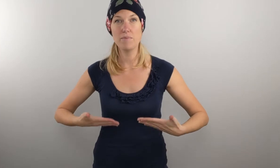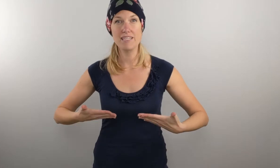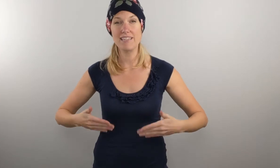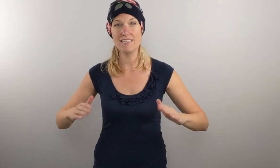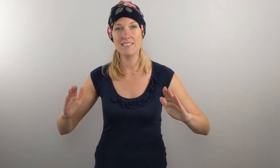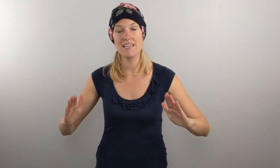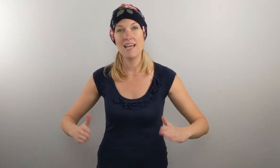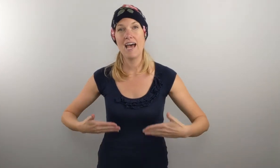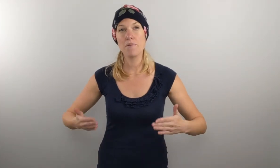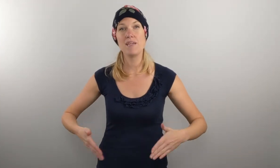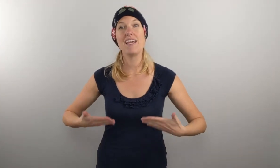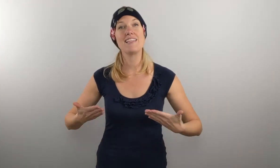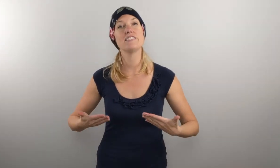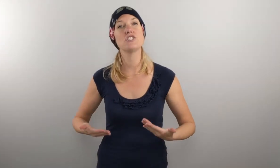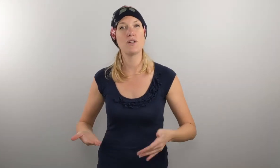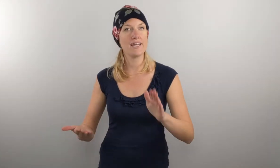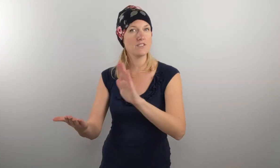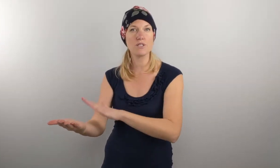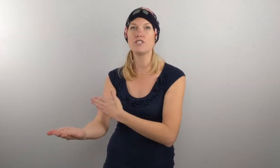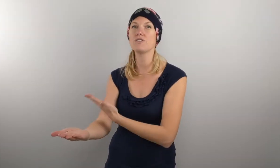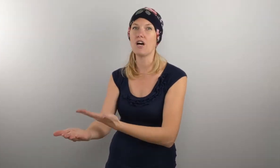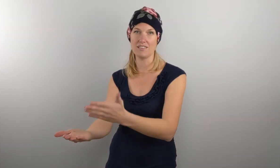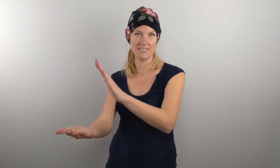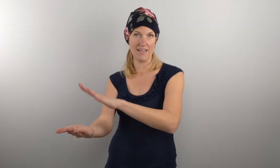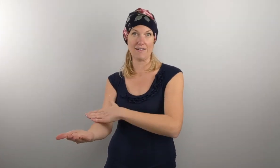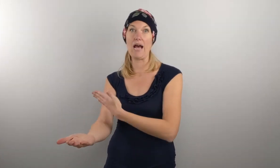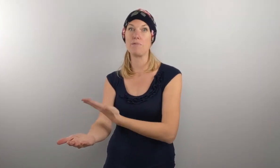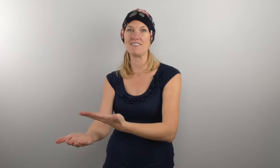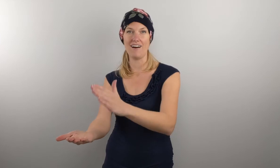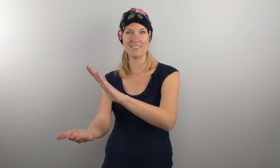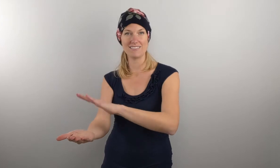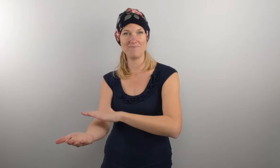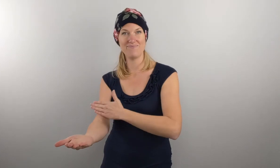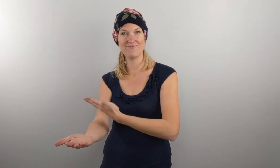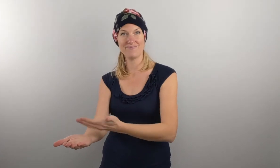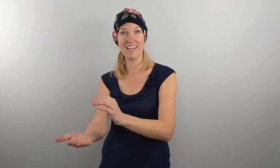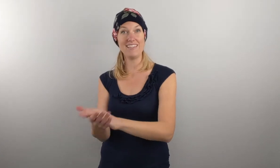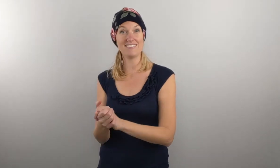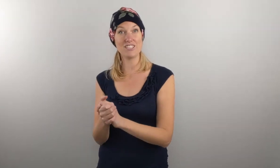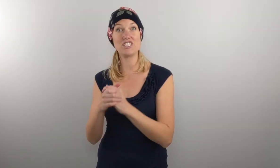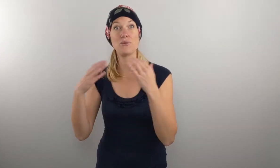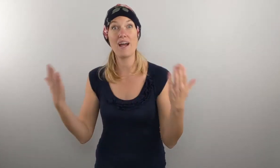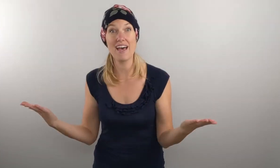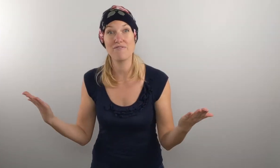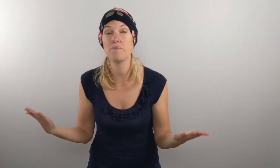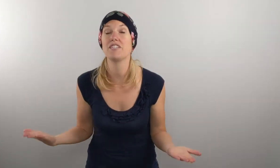like this, happy, and then strains, we're gonna do songs again. They're happy songs, okay? So let's try that from the